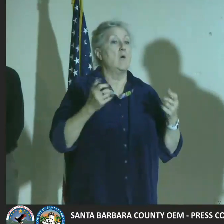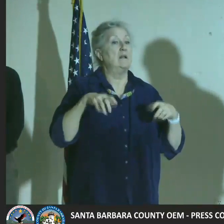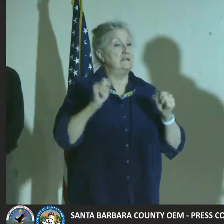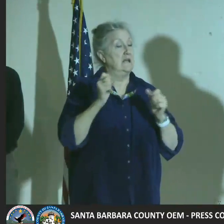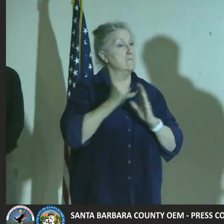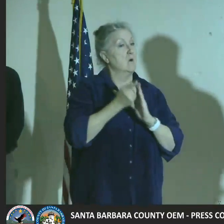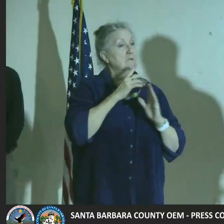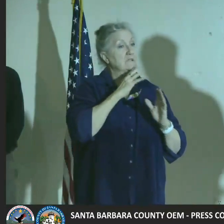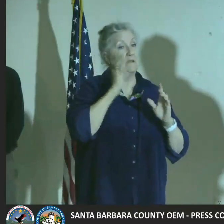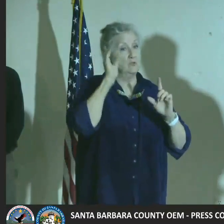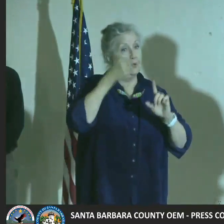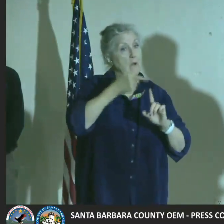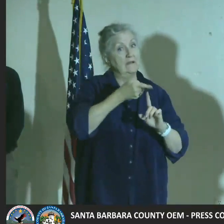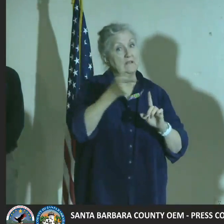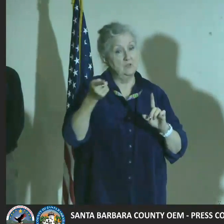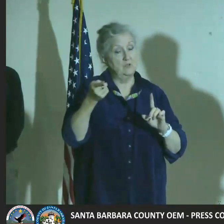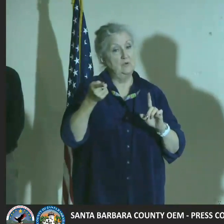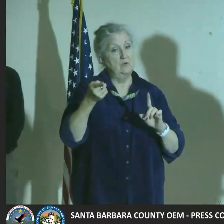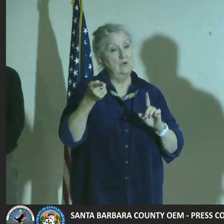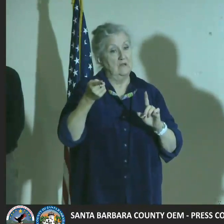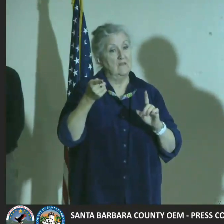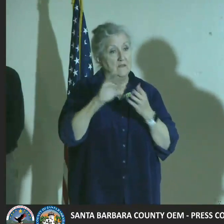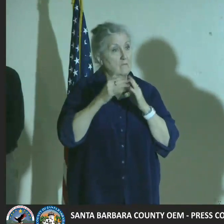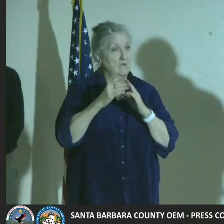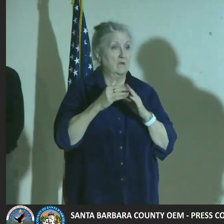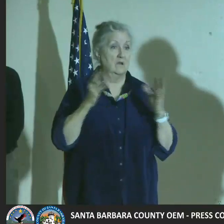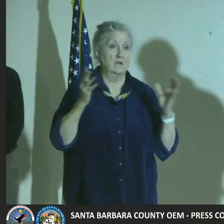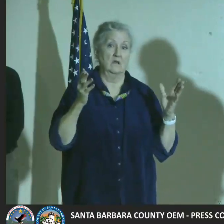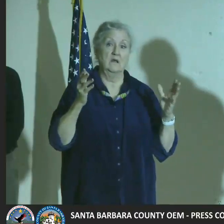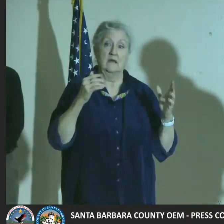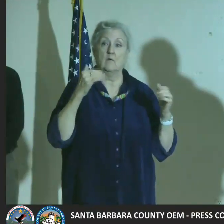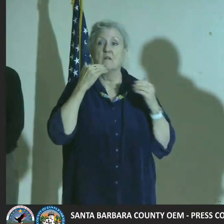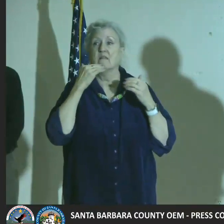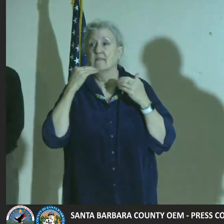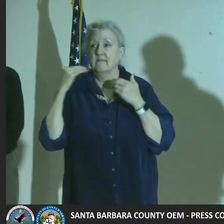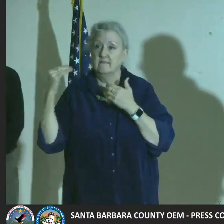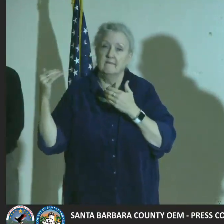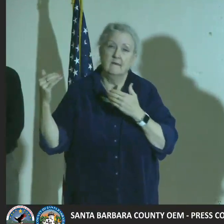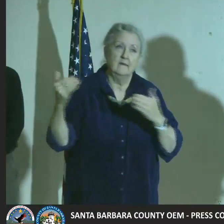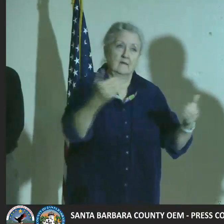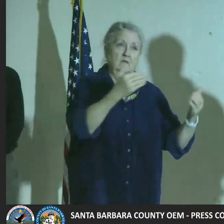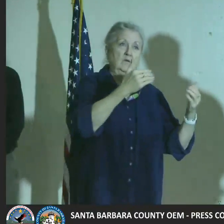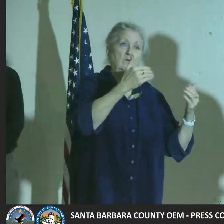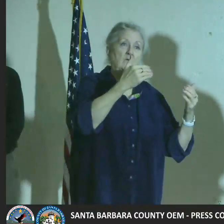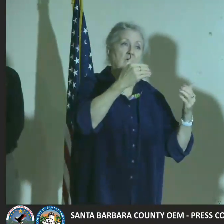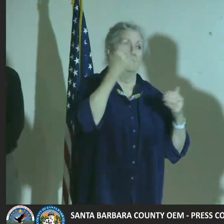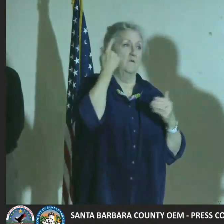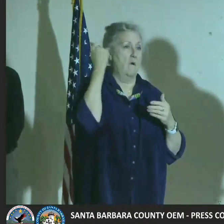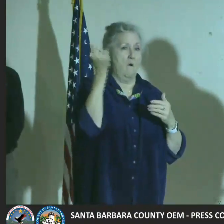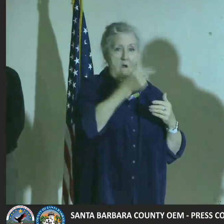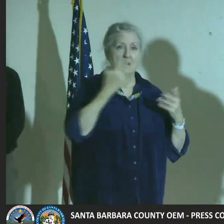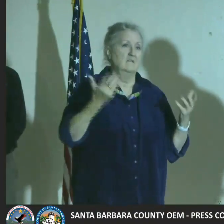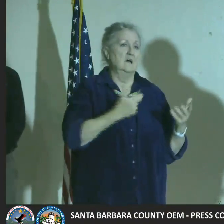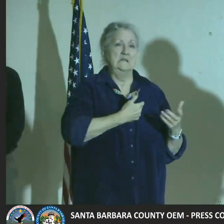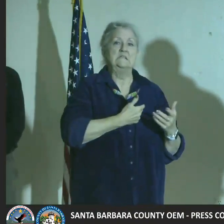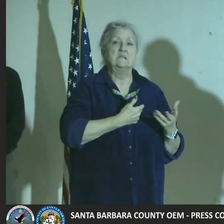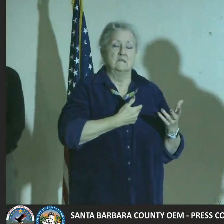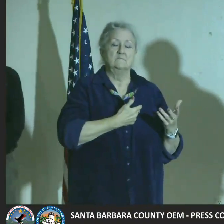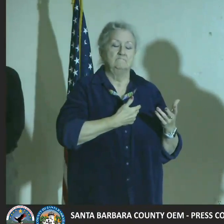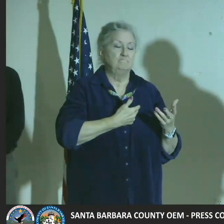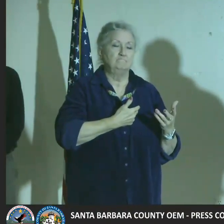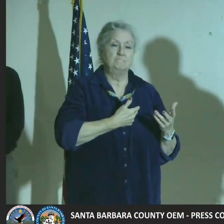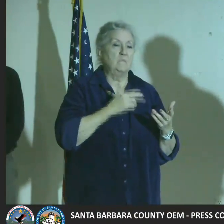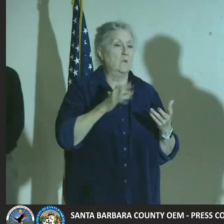moment and speak directly to our community. And I want to thank you on behalf of all of us up here for